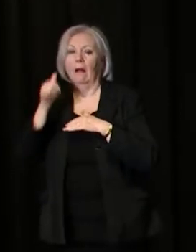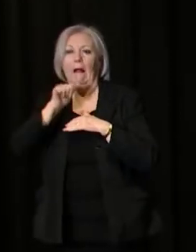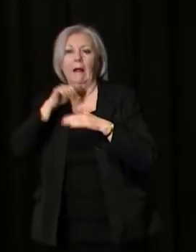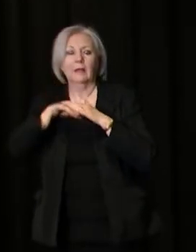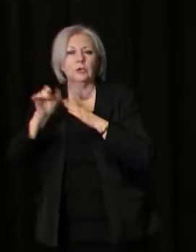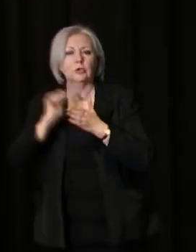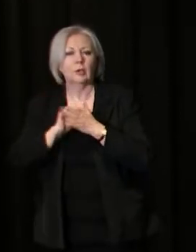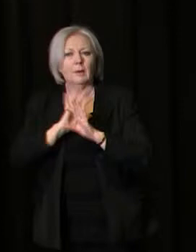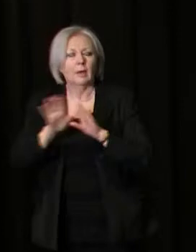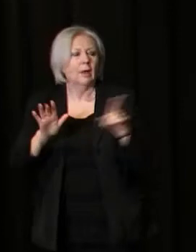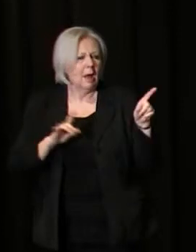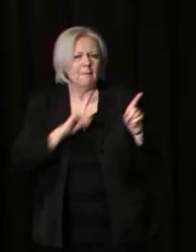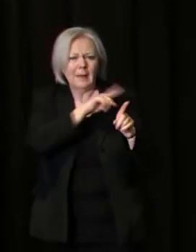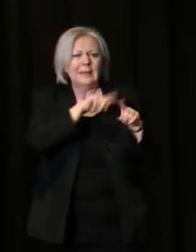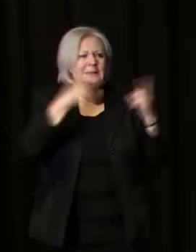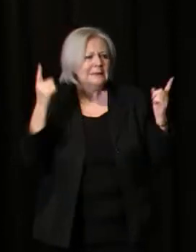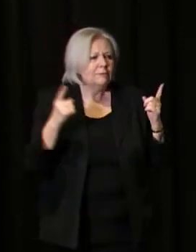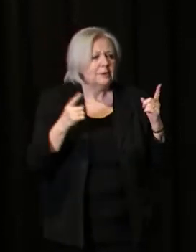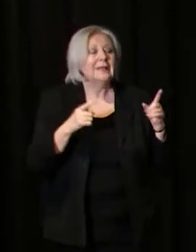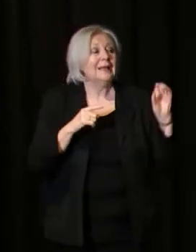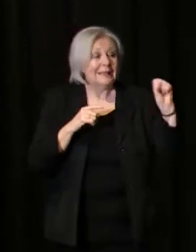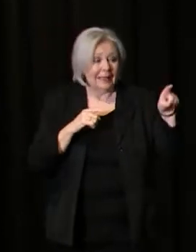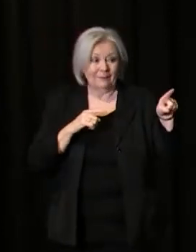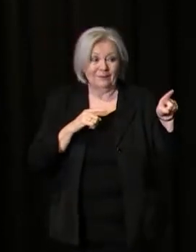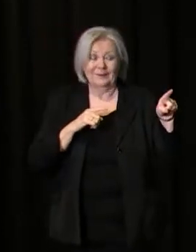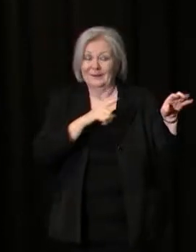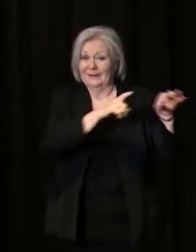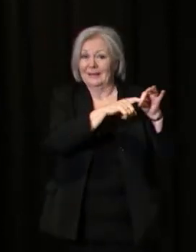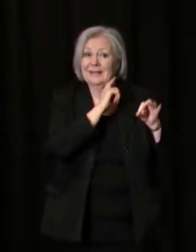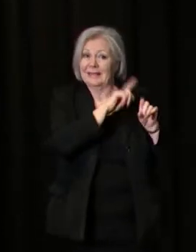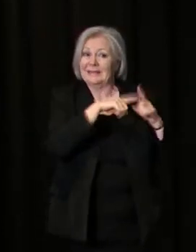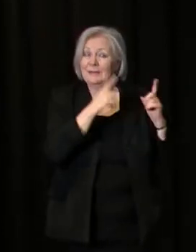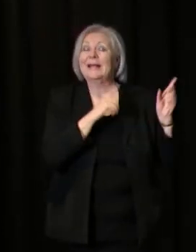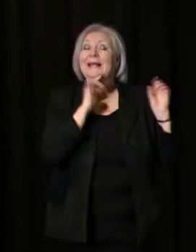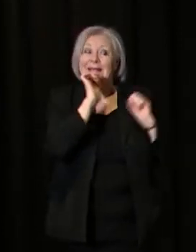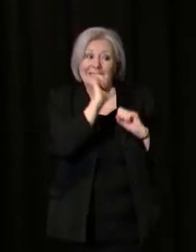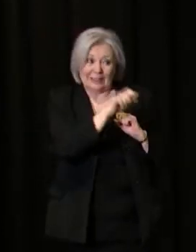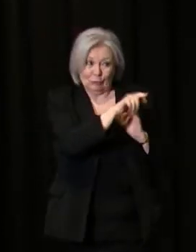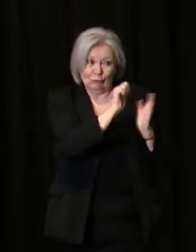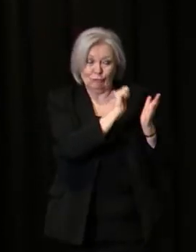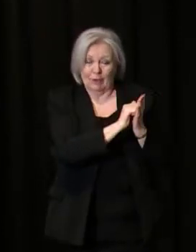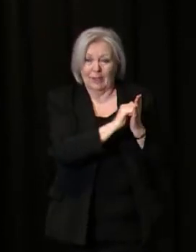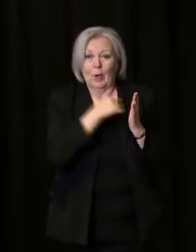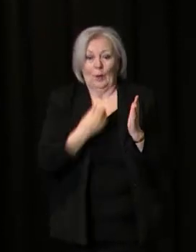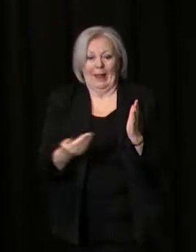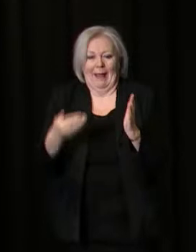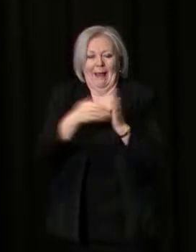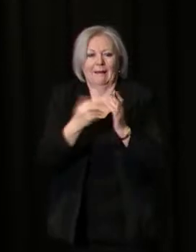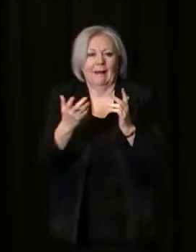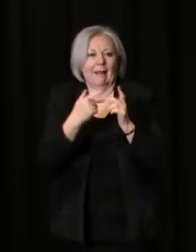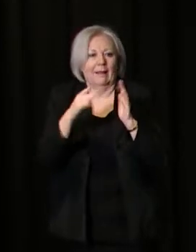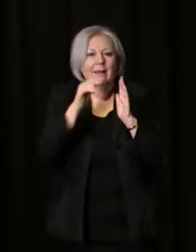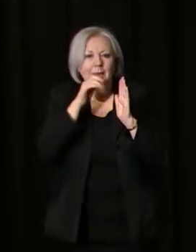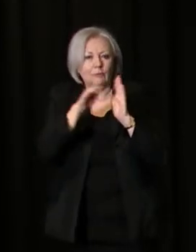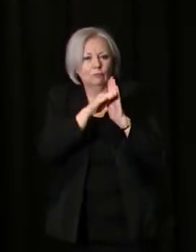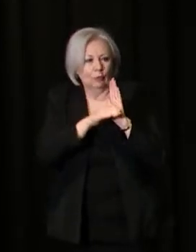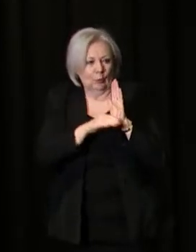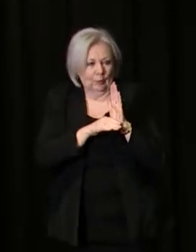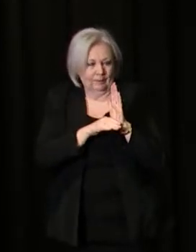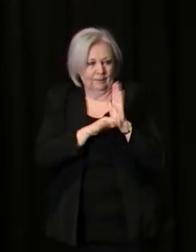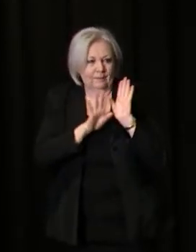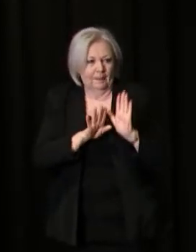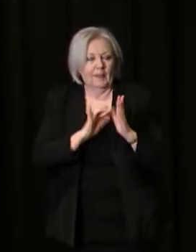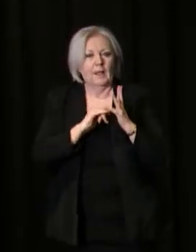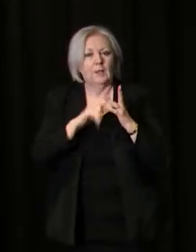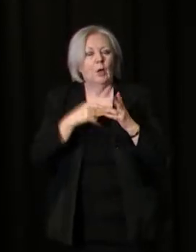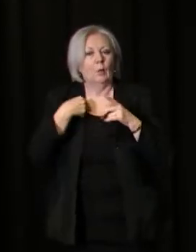to what was previously announced. Yes, it is. But yes, that absolutely is an addition that we've added that to the vaccinated economy. And it's on